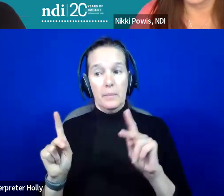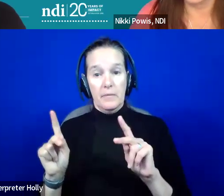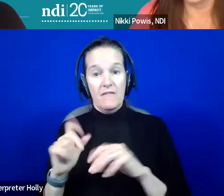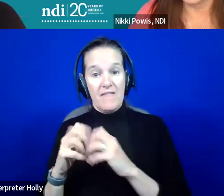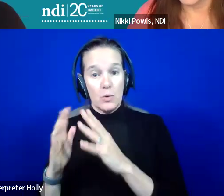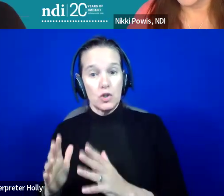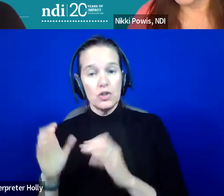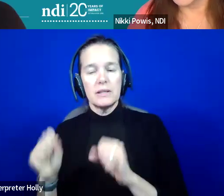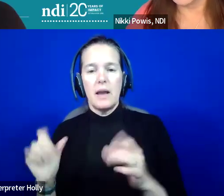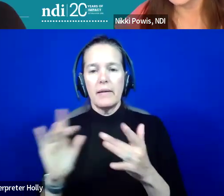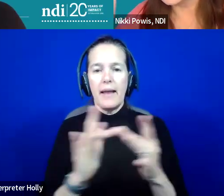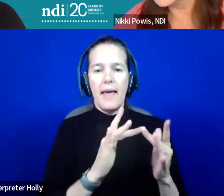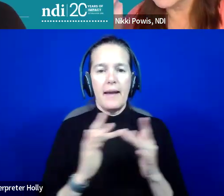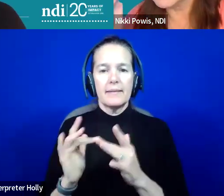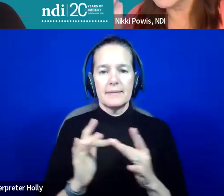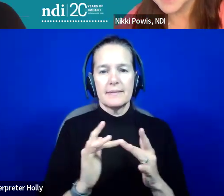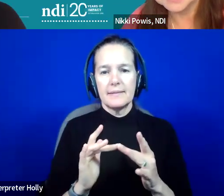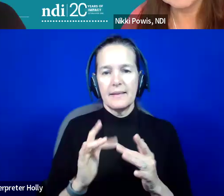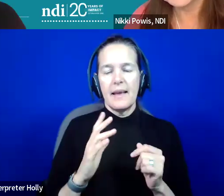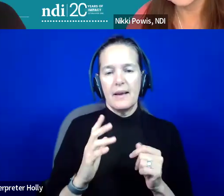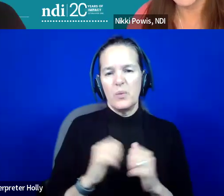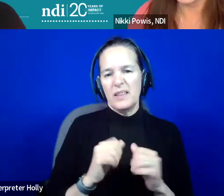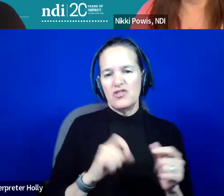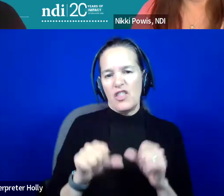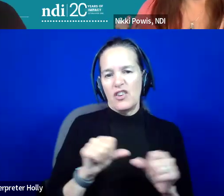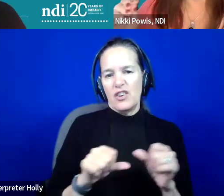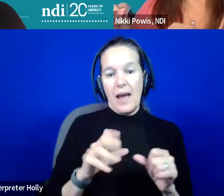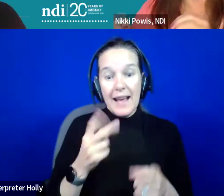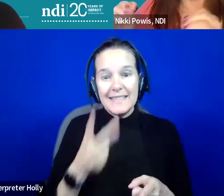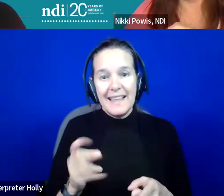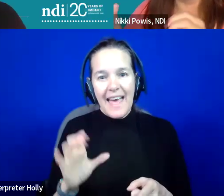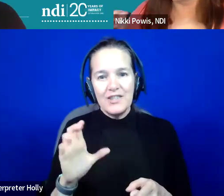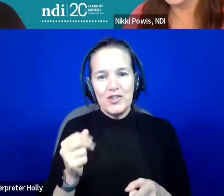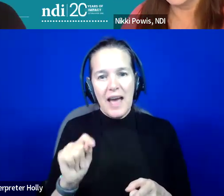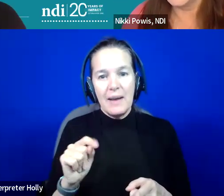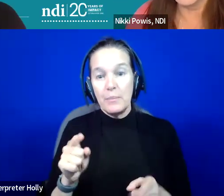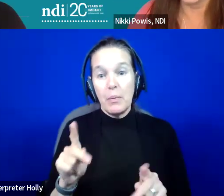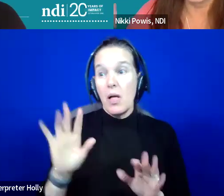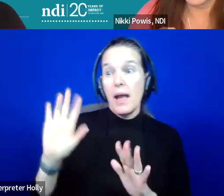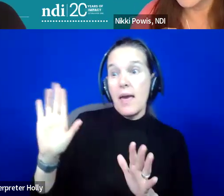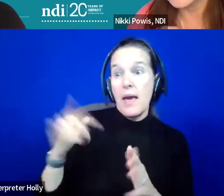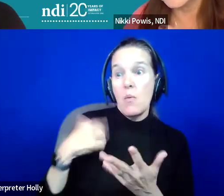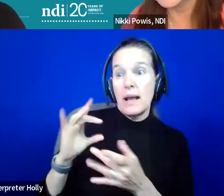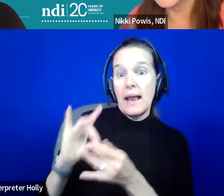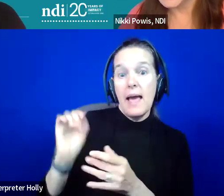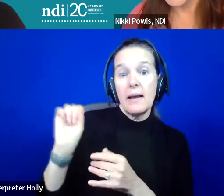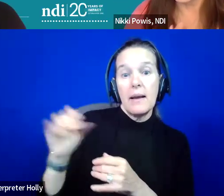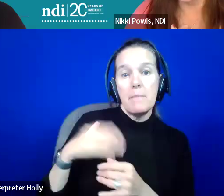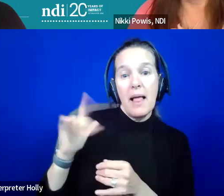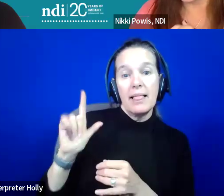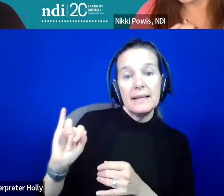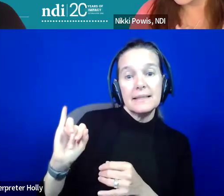another online. And I see a lot of that happening in the chat where people are like, hey, I want to connect. Here's my